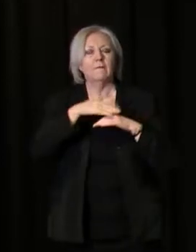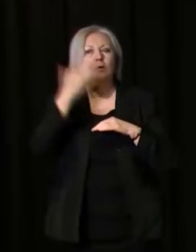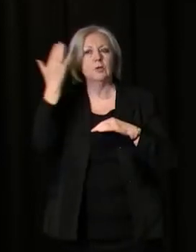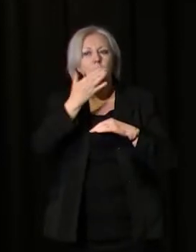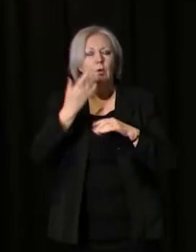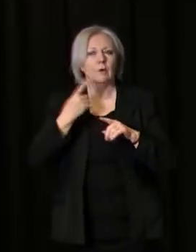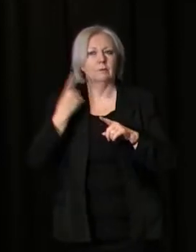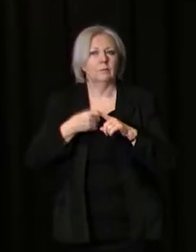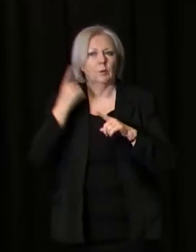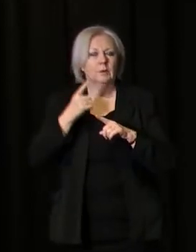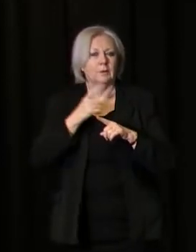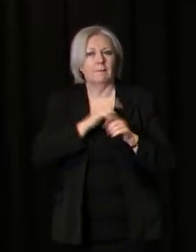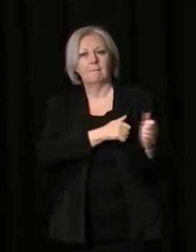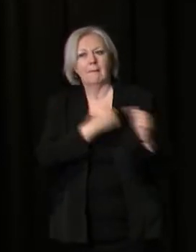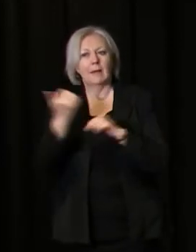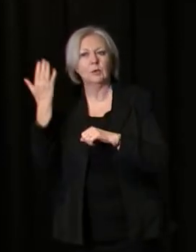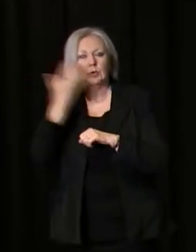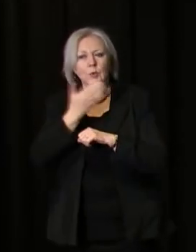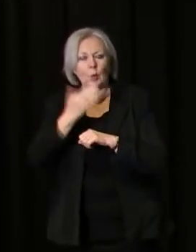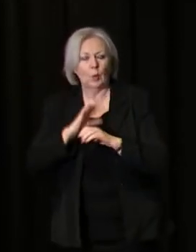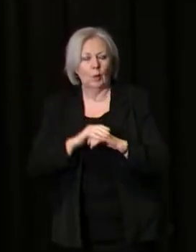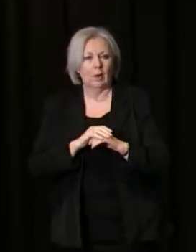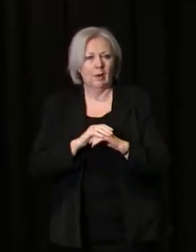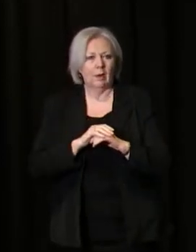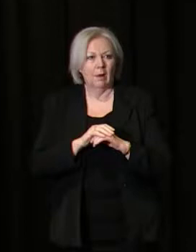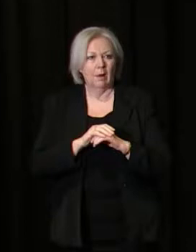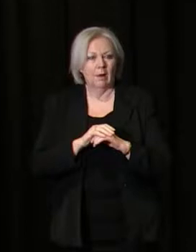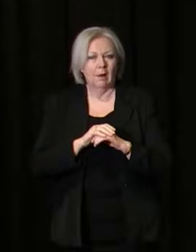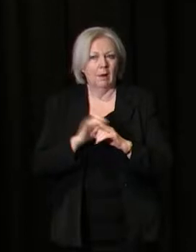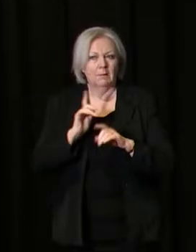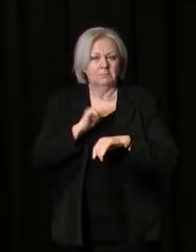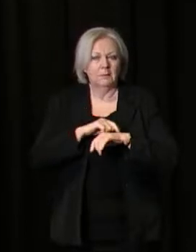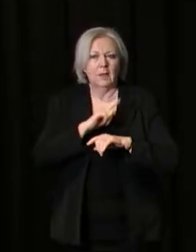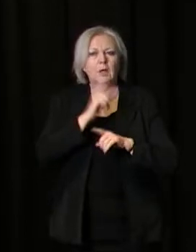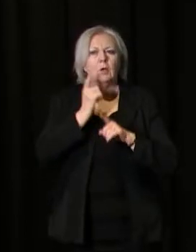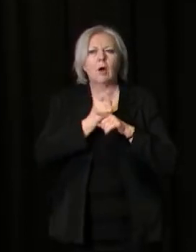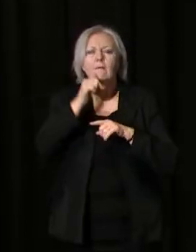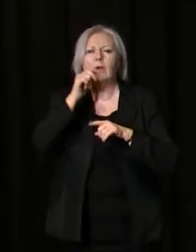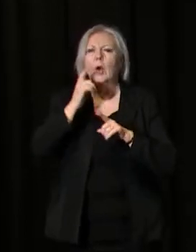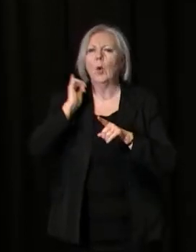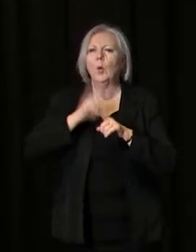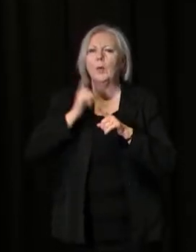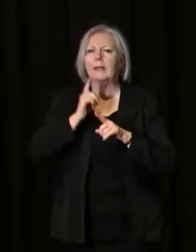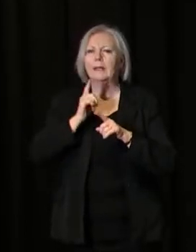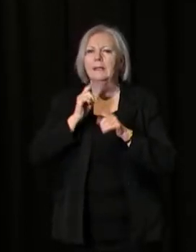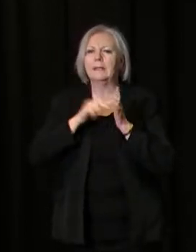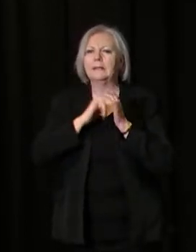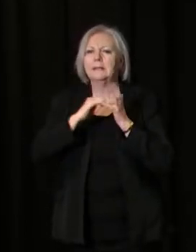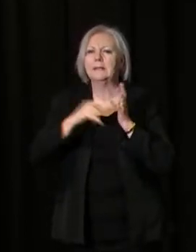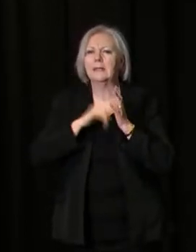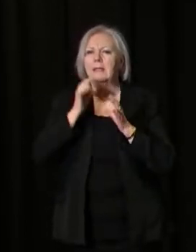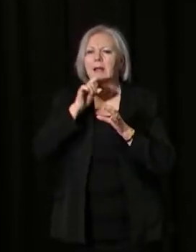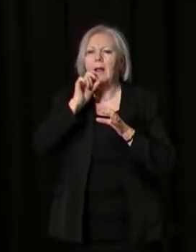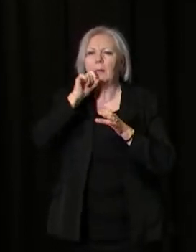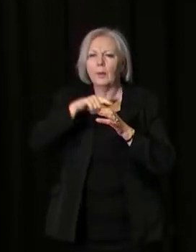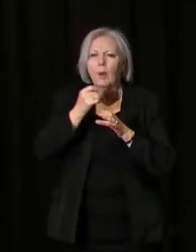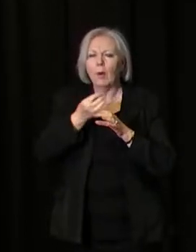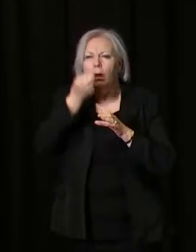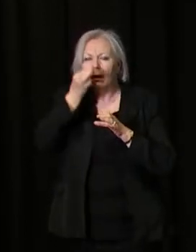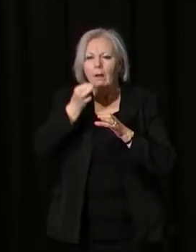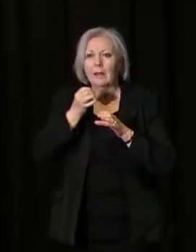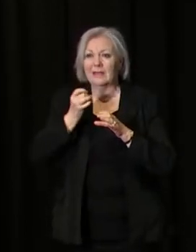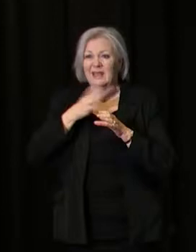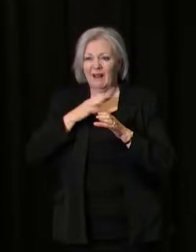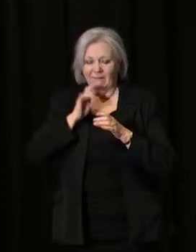for rapid antigen testing to be rolled out? I haven't got anything to announce today, but clearly once rapid antigen testing